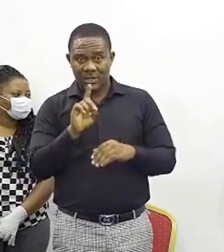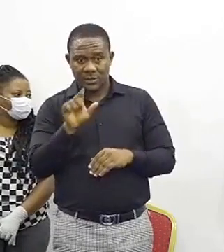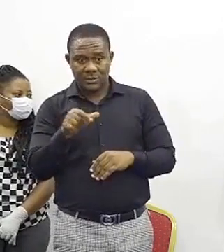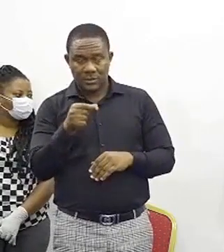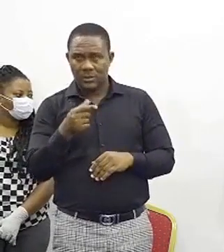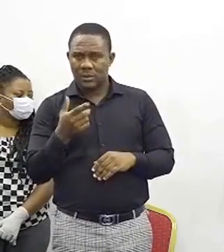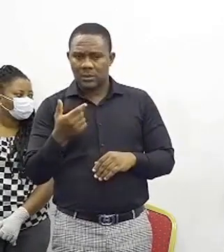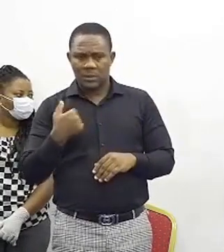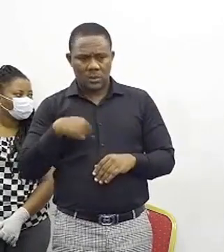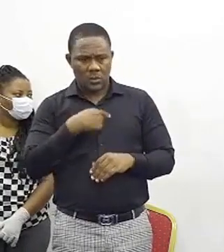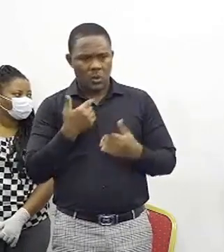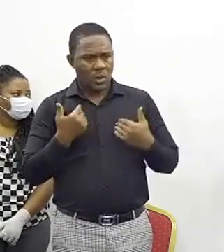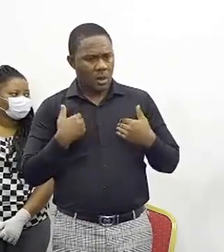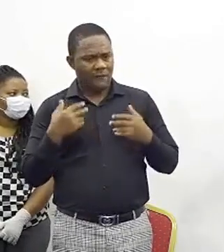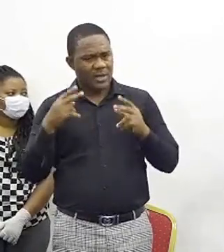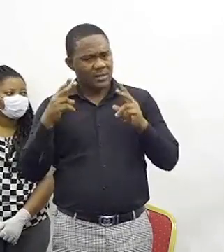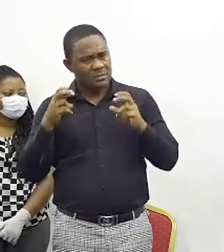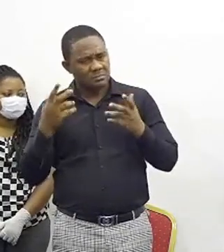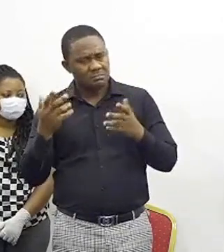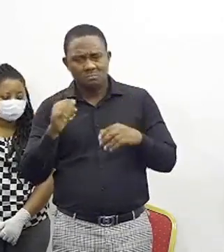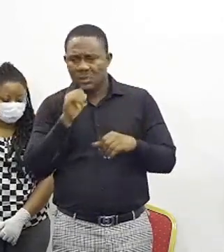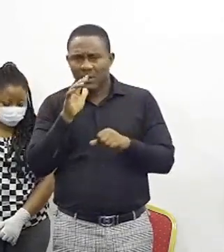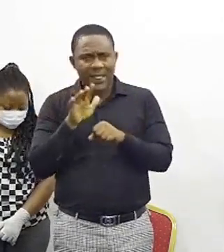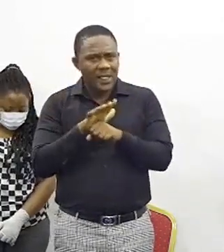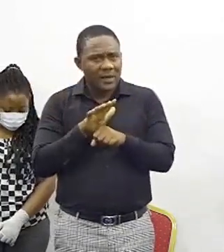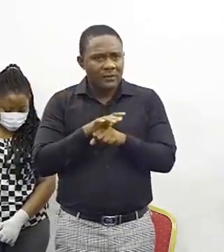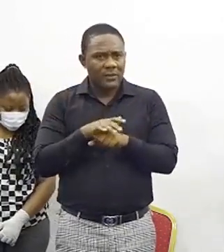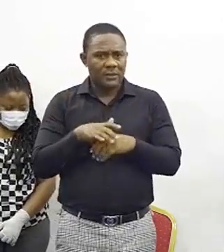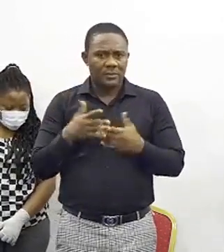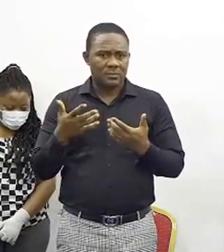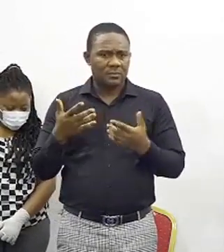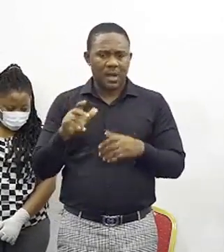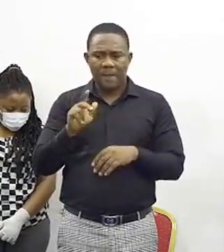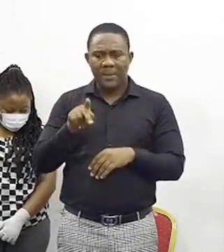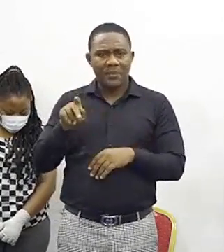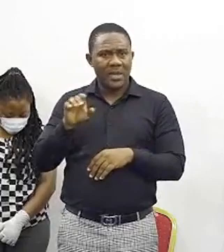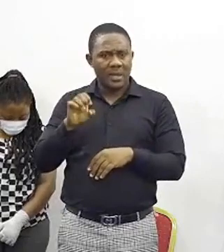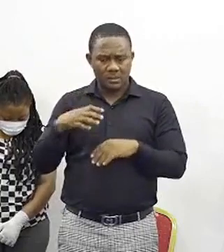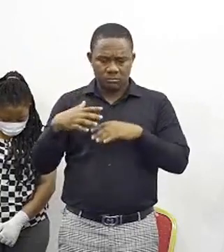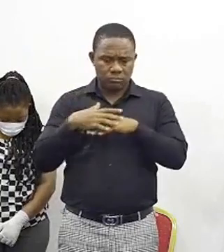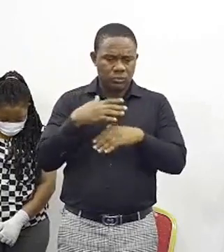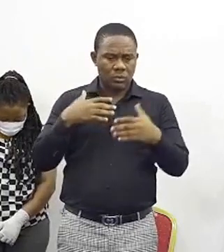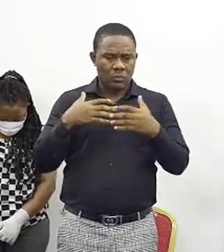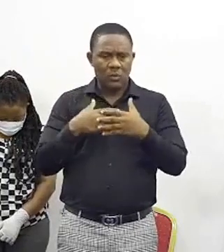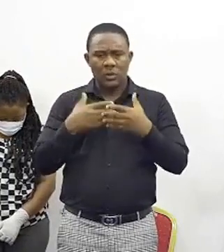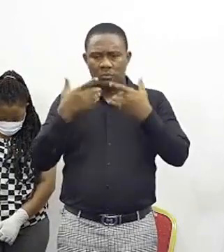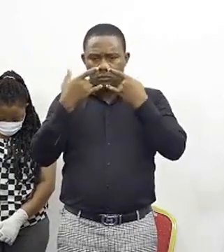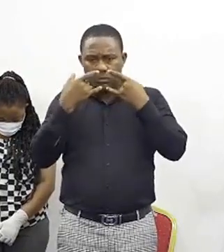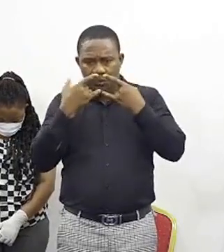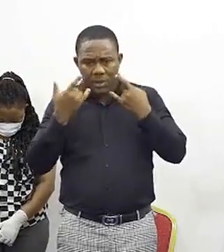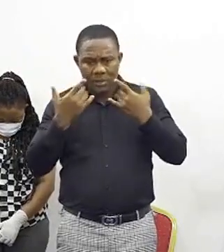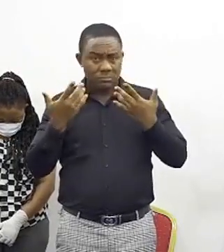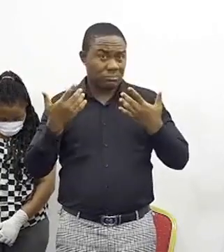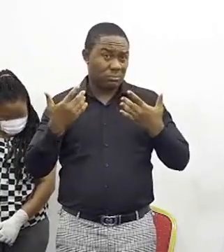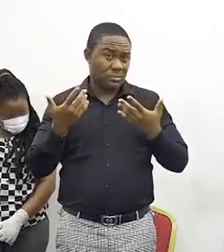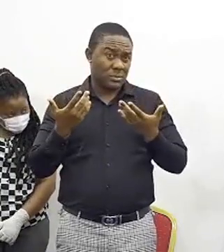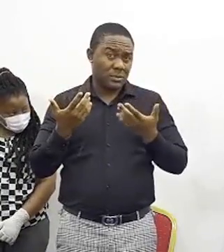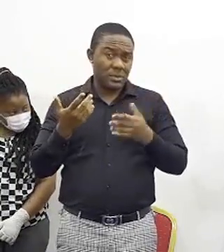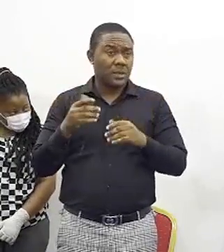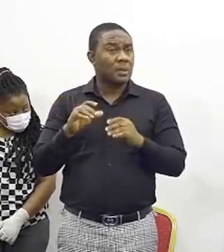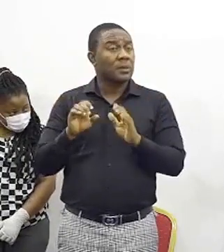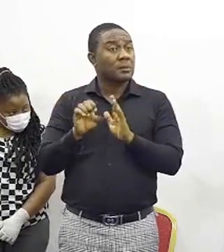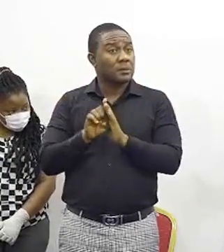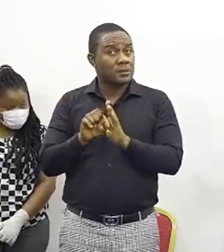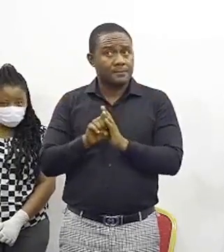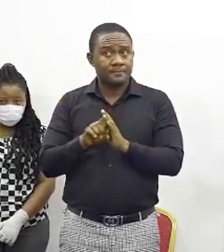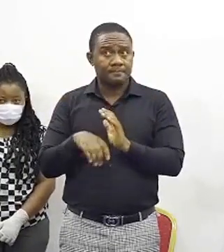have issues of inadequate or absence of PPEs in some health facilities. For example, the anchor for leprosy